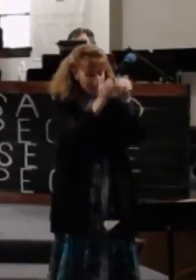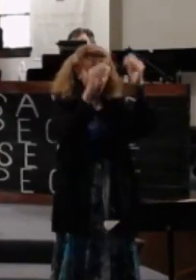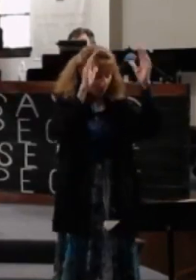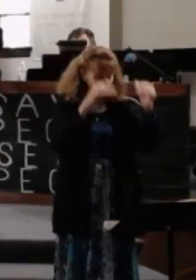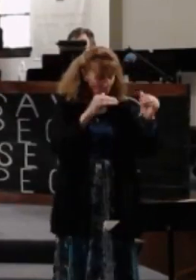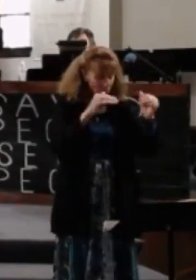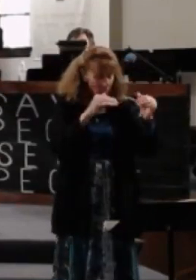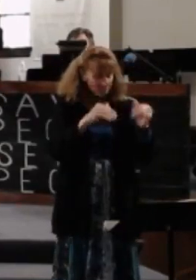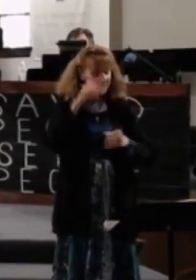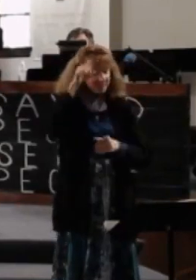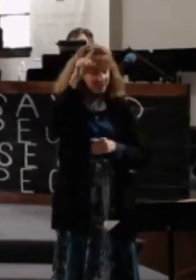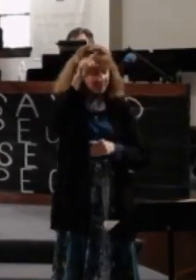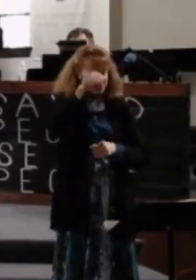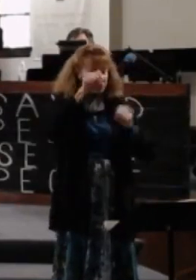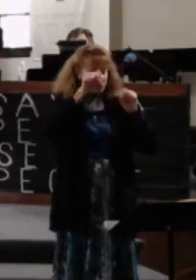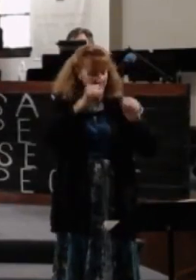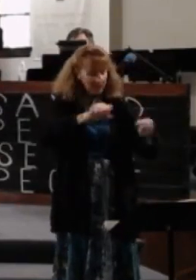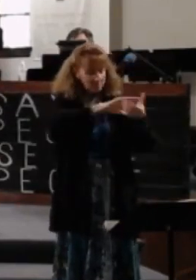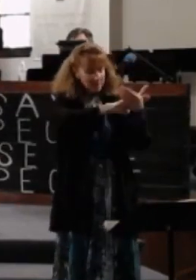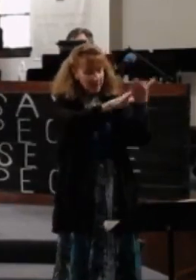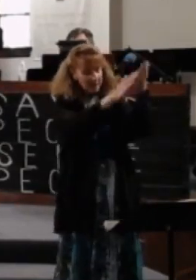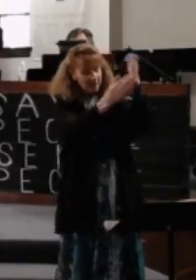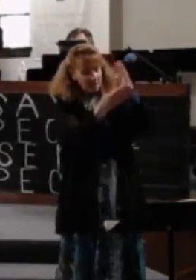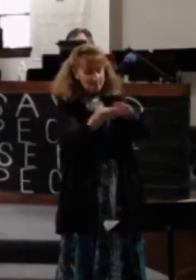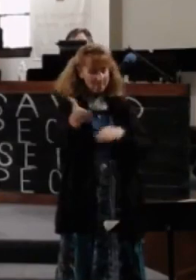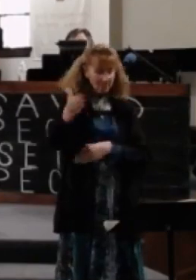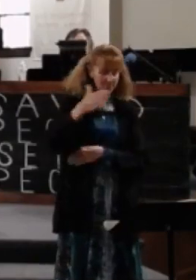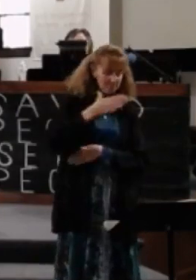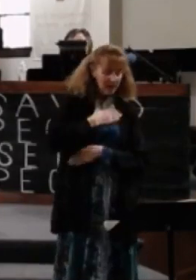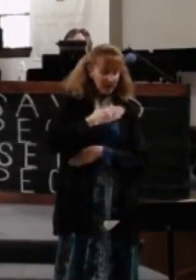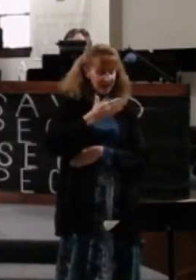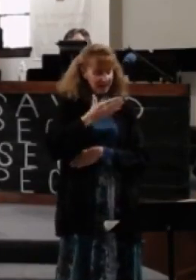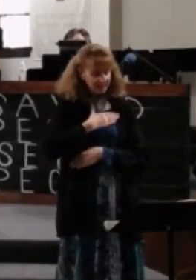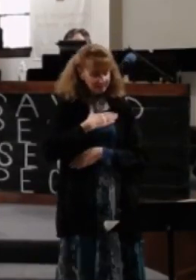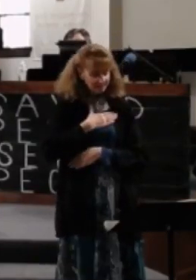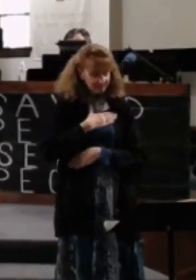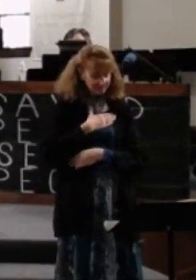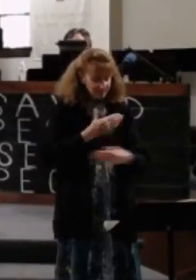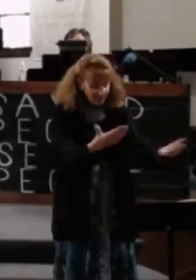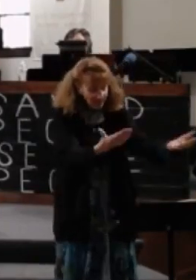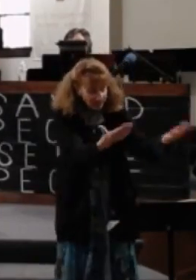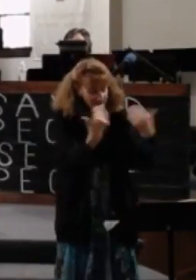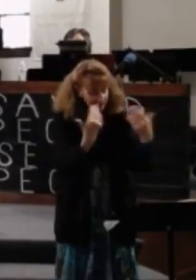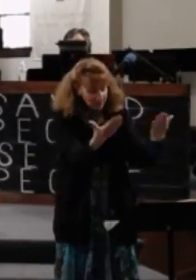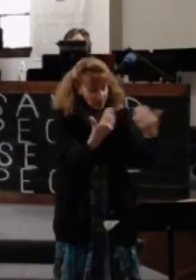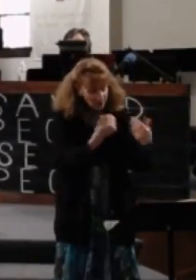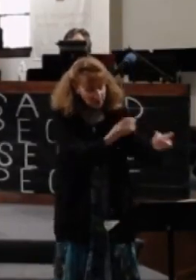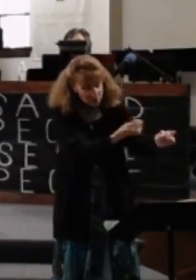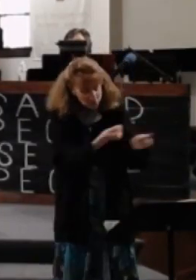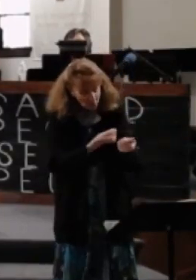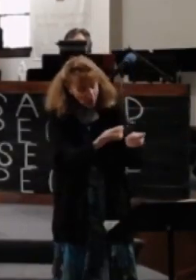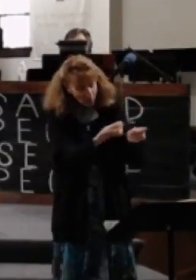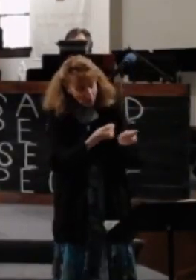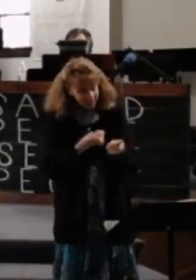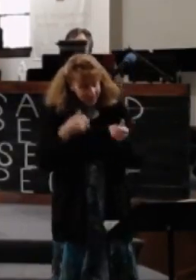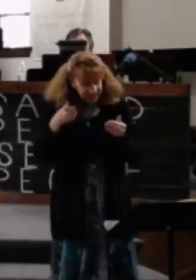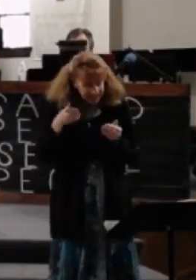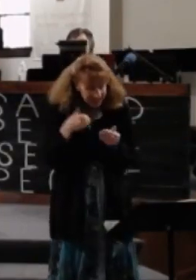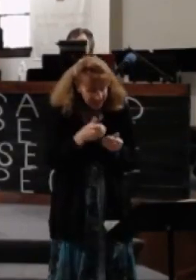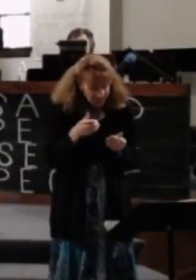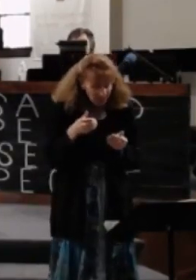steadfast hope, and my will be lost in thine. Draw me